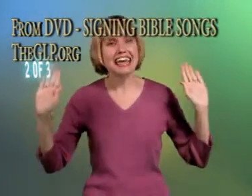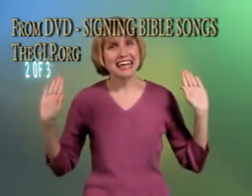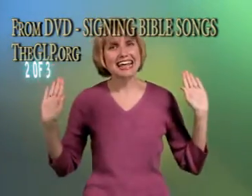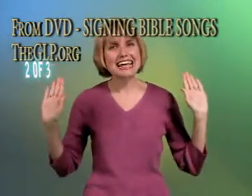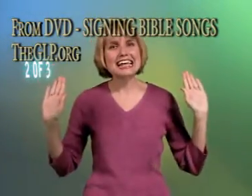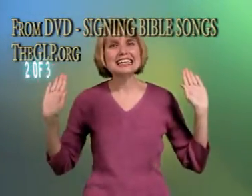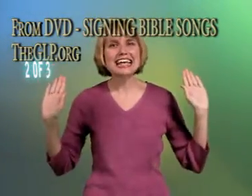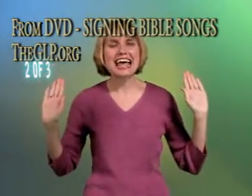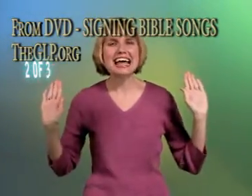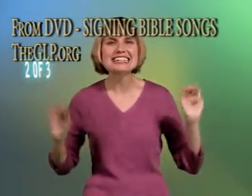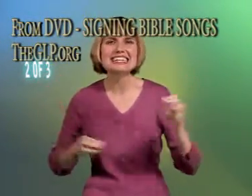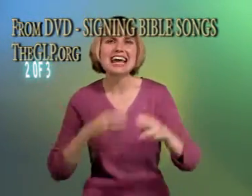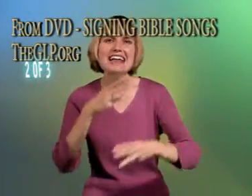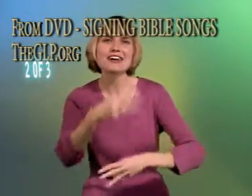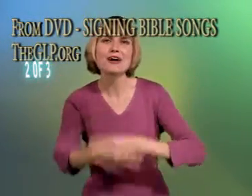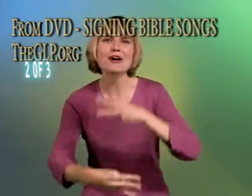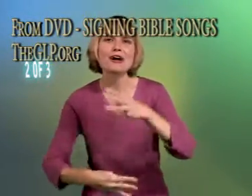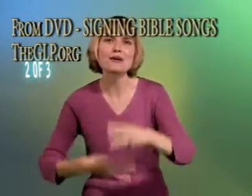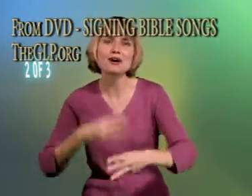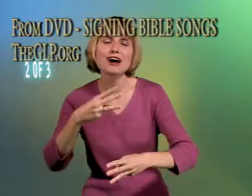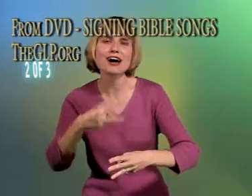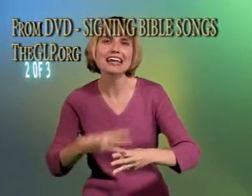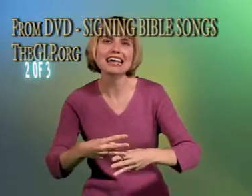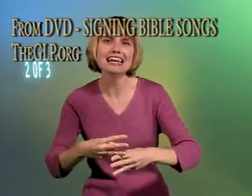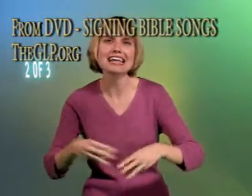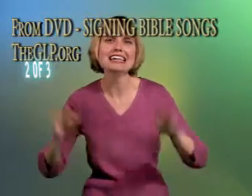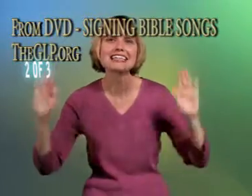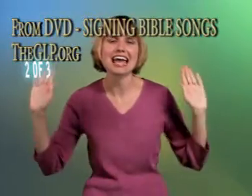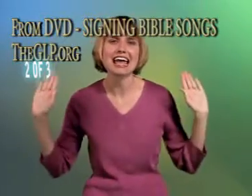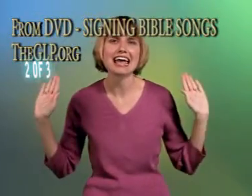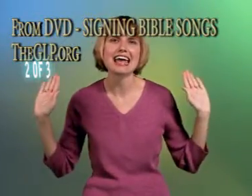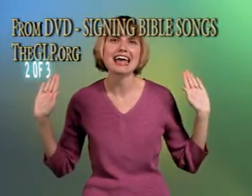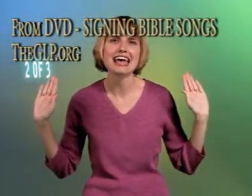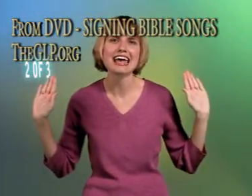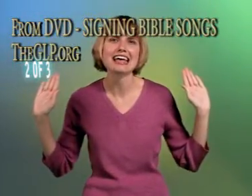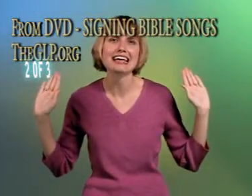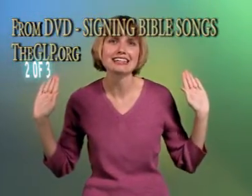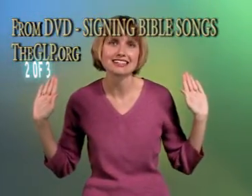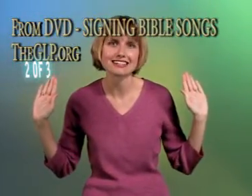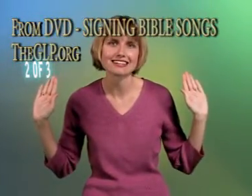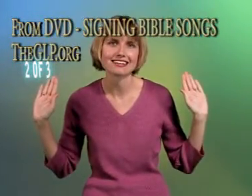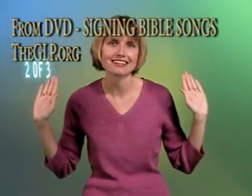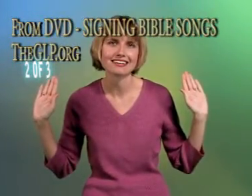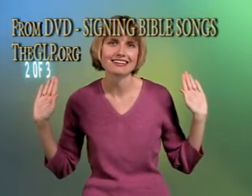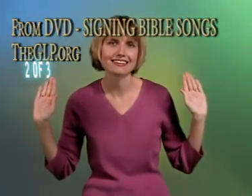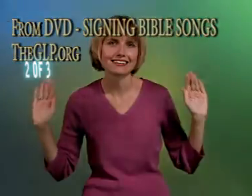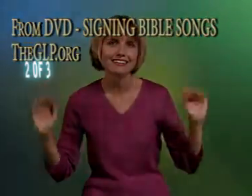in his hands. He's got the whole world in his hands.